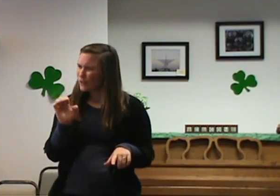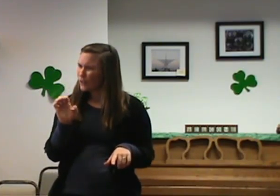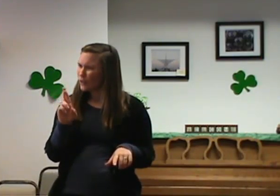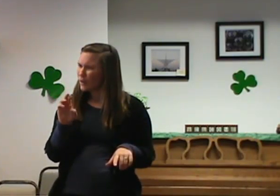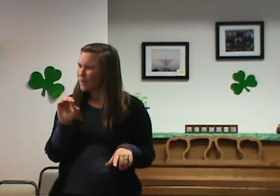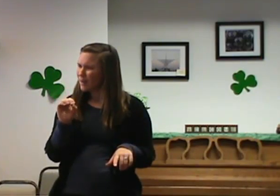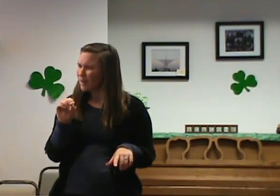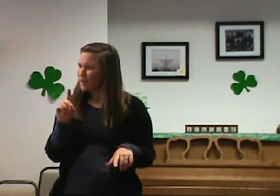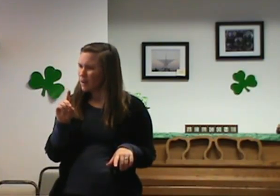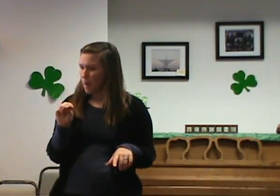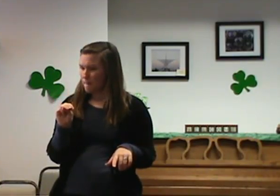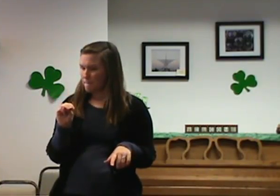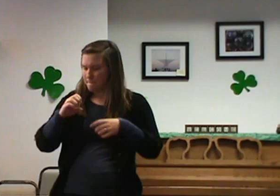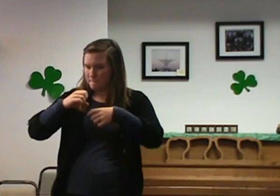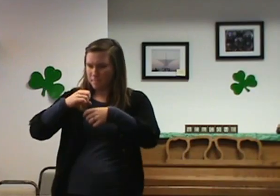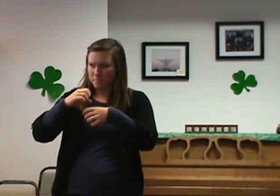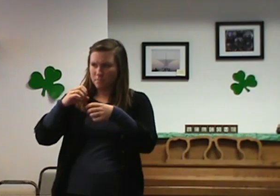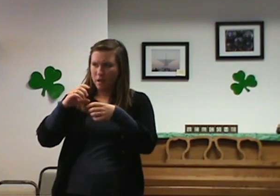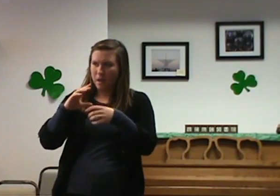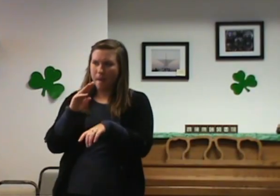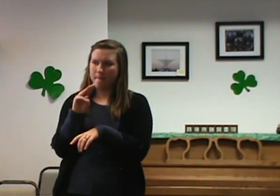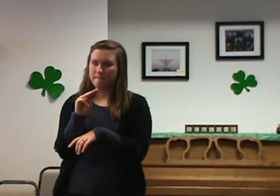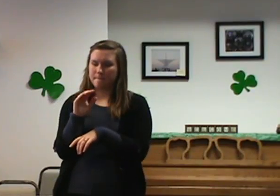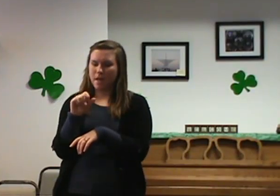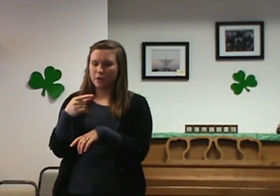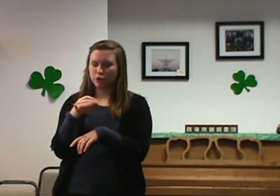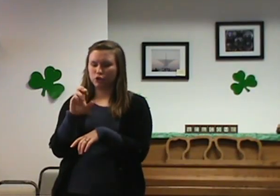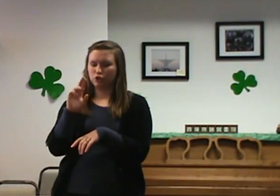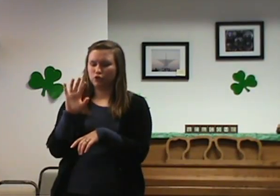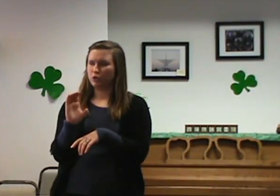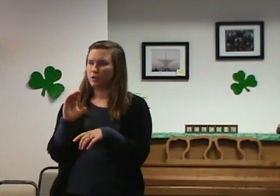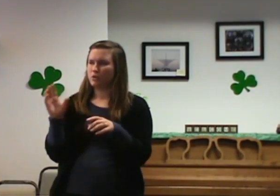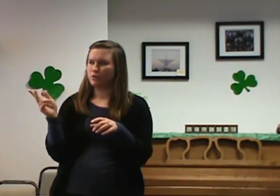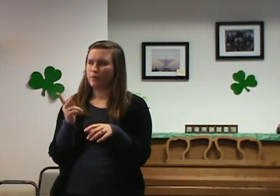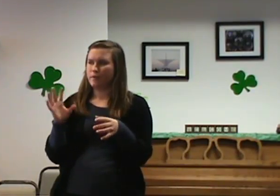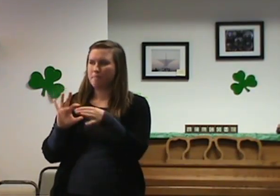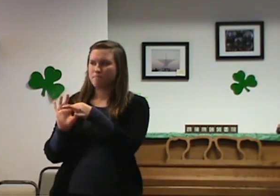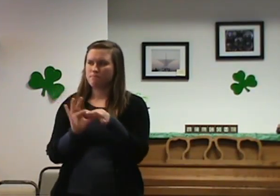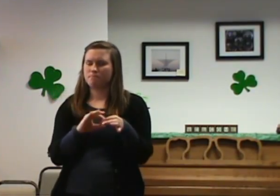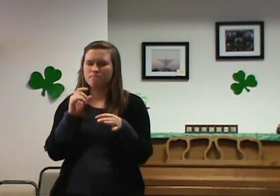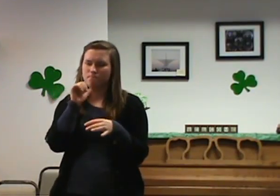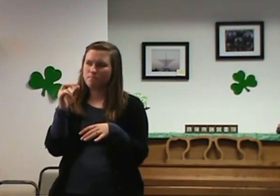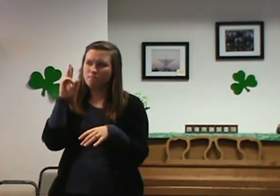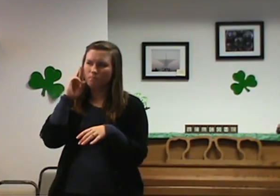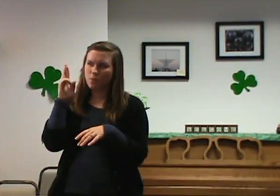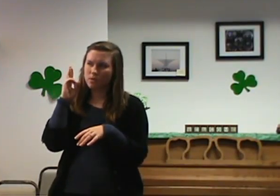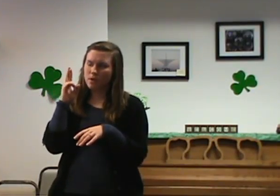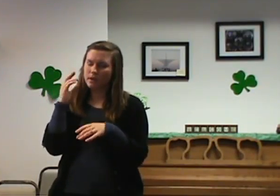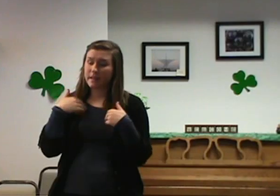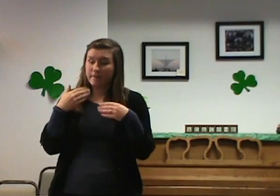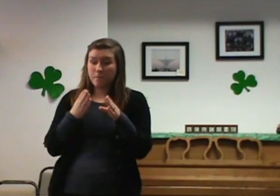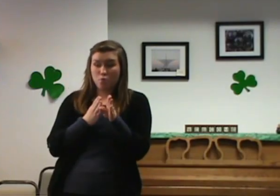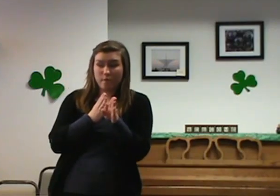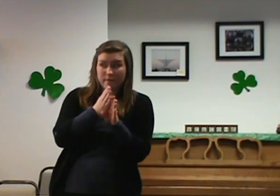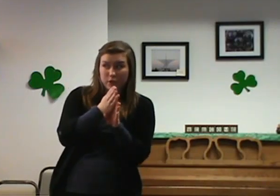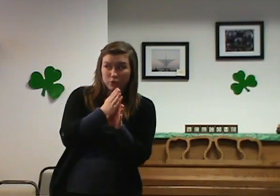yeah, and Magic has this, you know, the speech, there's the two, the professional, and then there's the regular